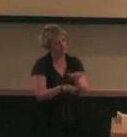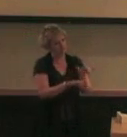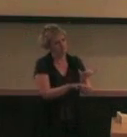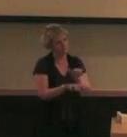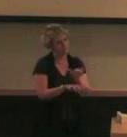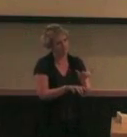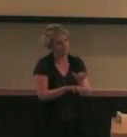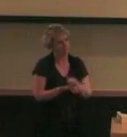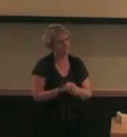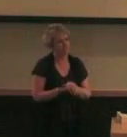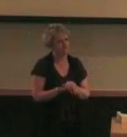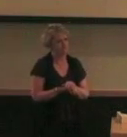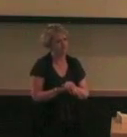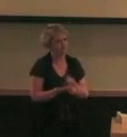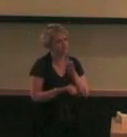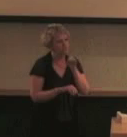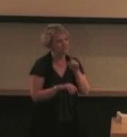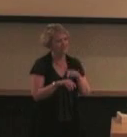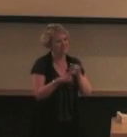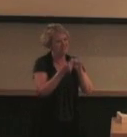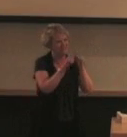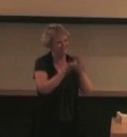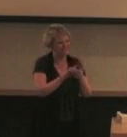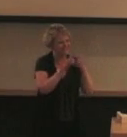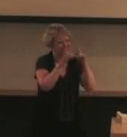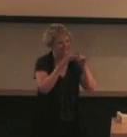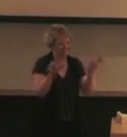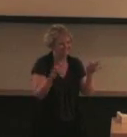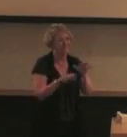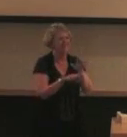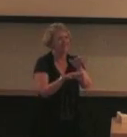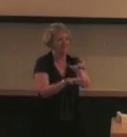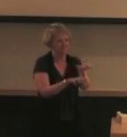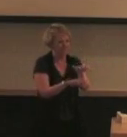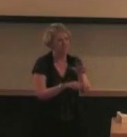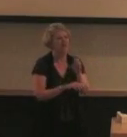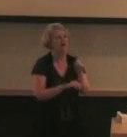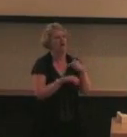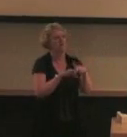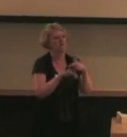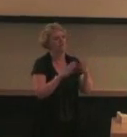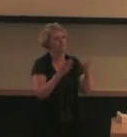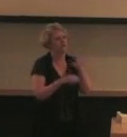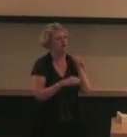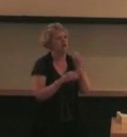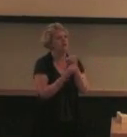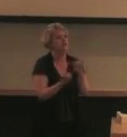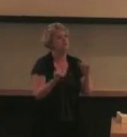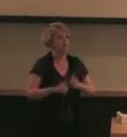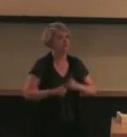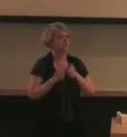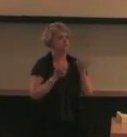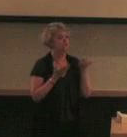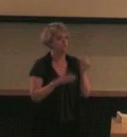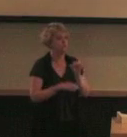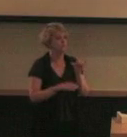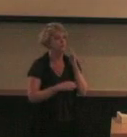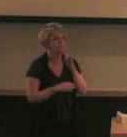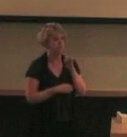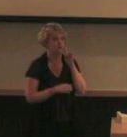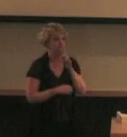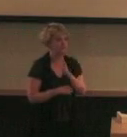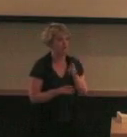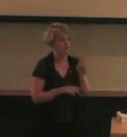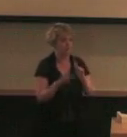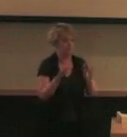access, real-time translation, referral services, and they also provide independent living services for deaf and hard of